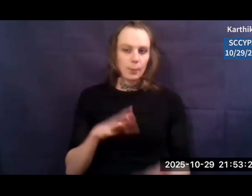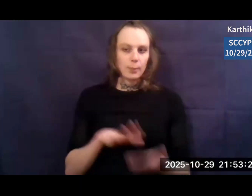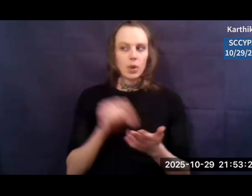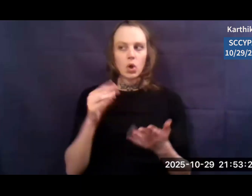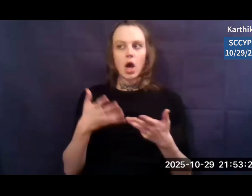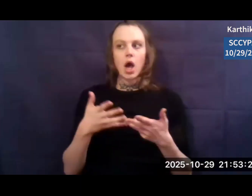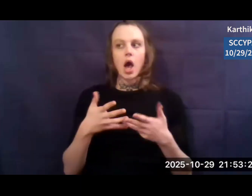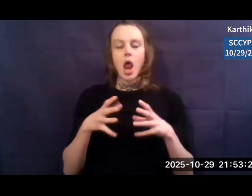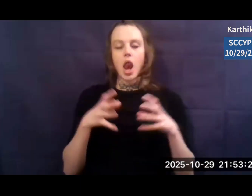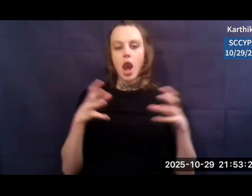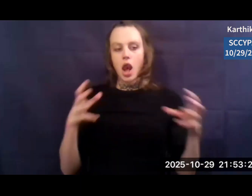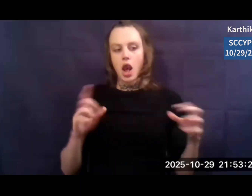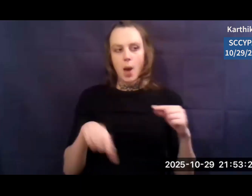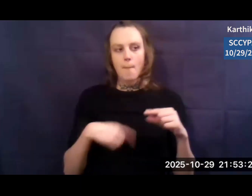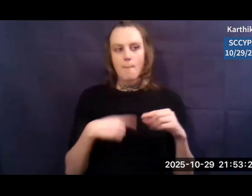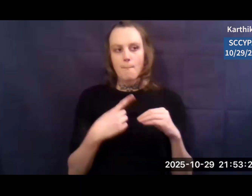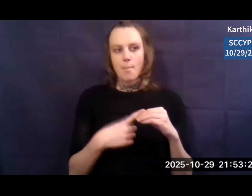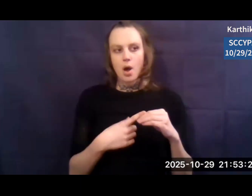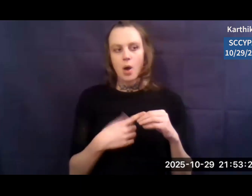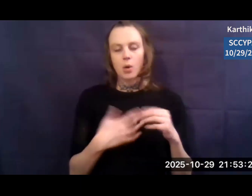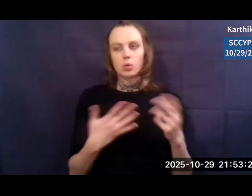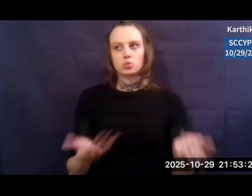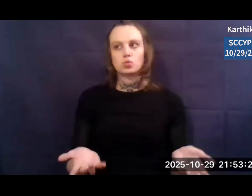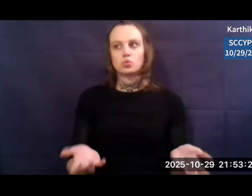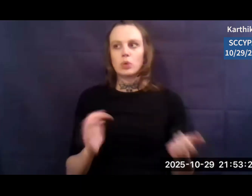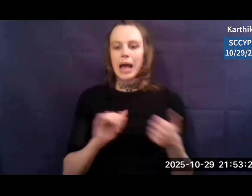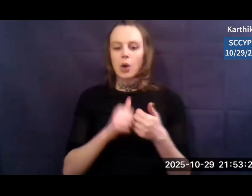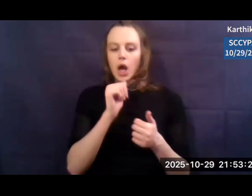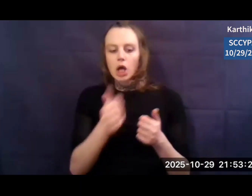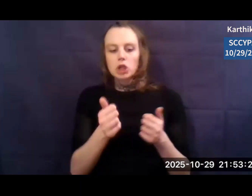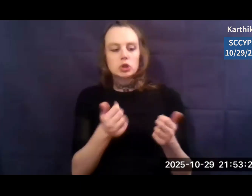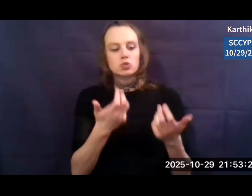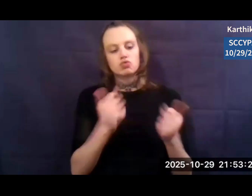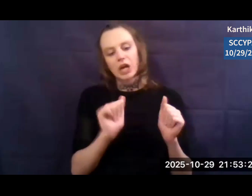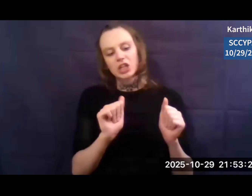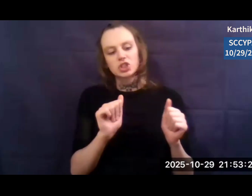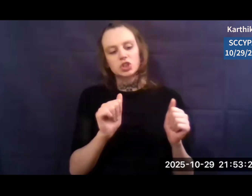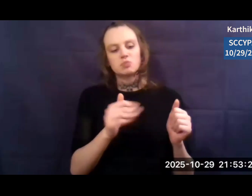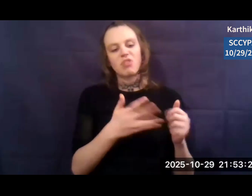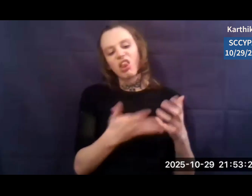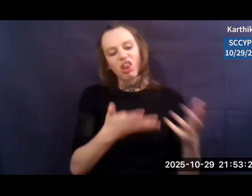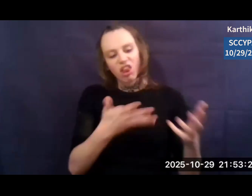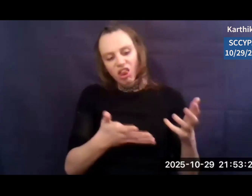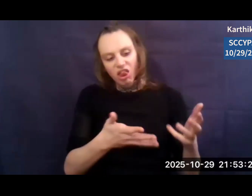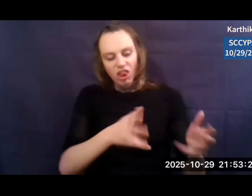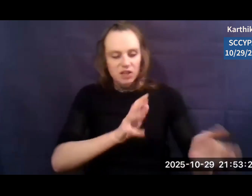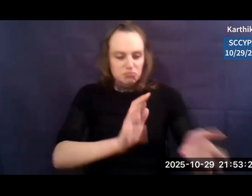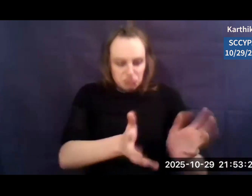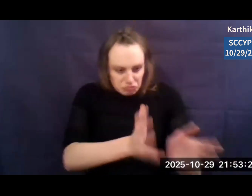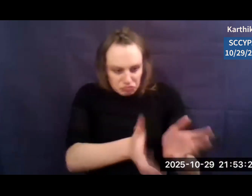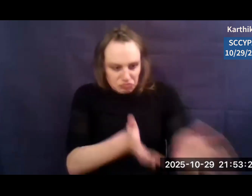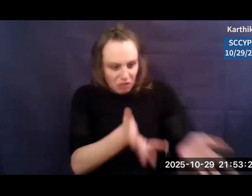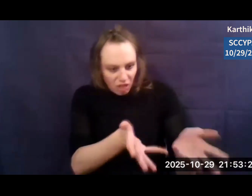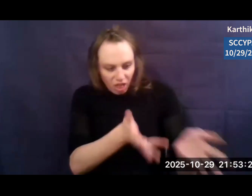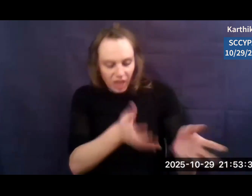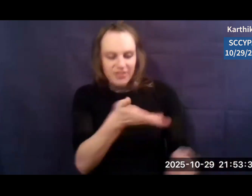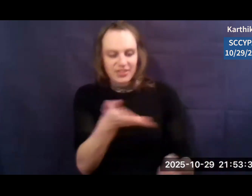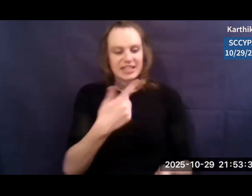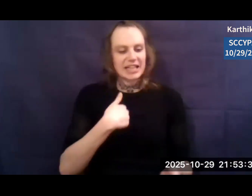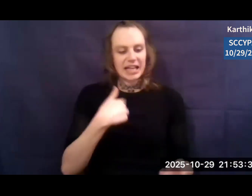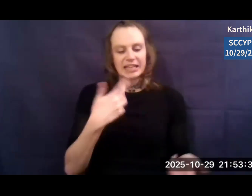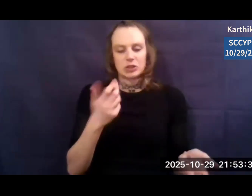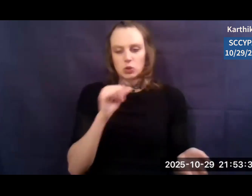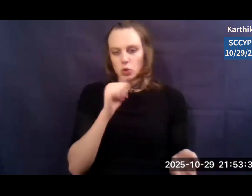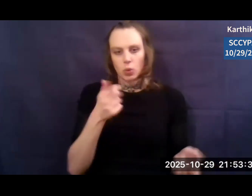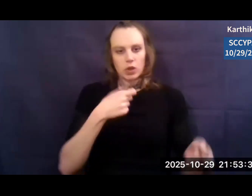not be like meddling in shit that I don't have control over. Um, If you haven't heard the phrase hula hoop,